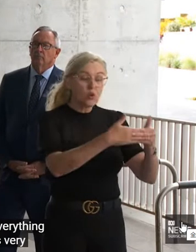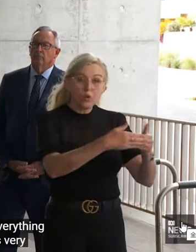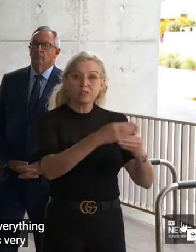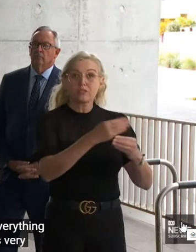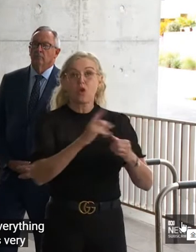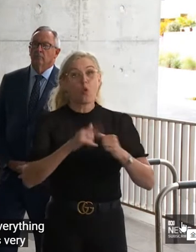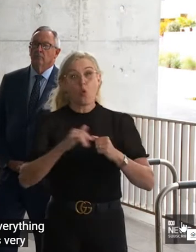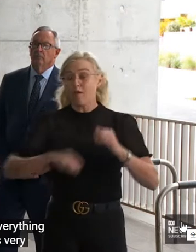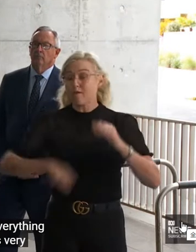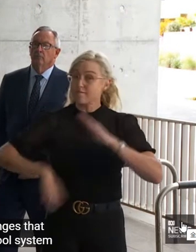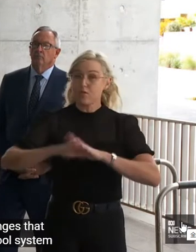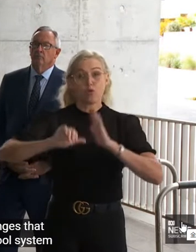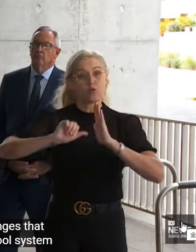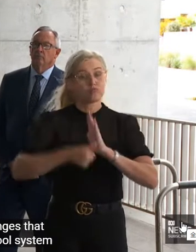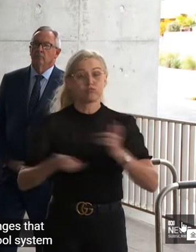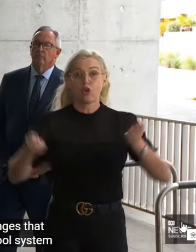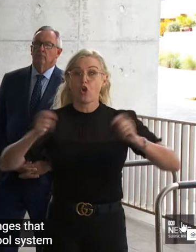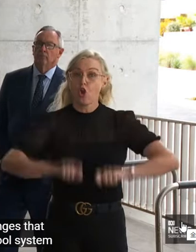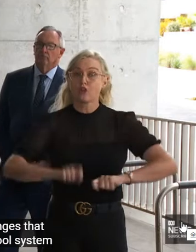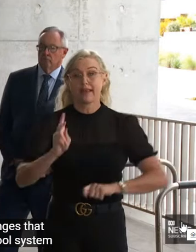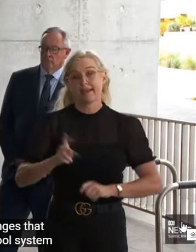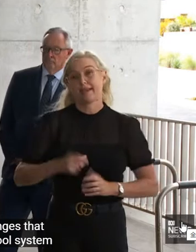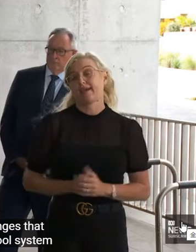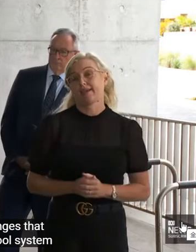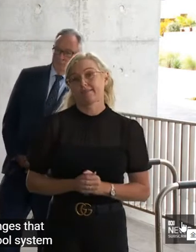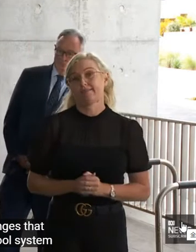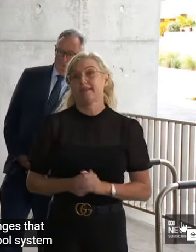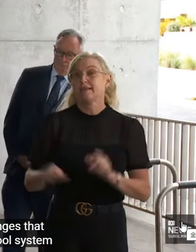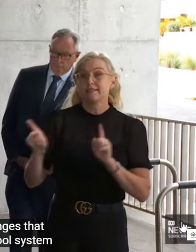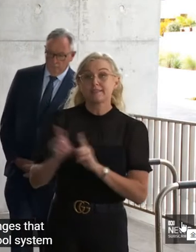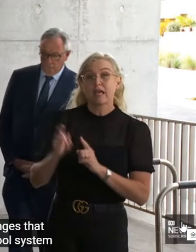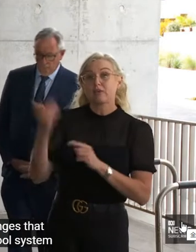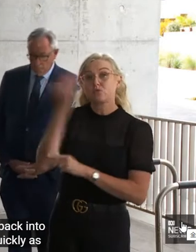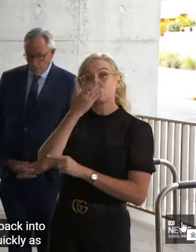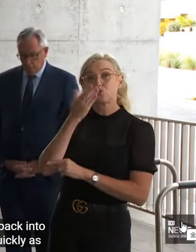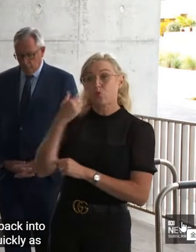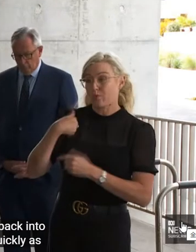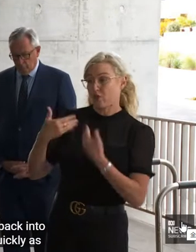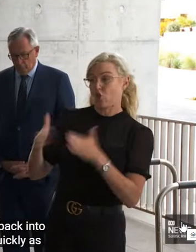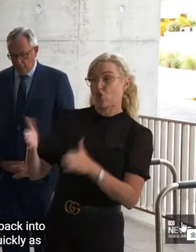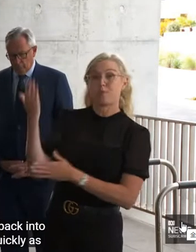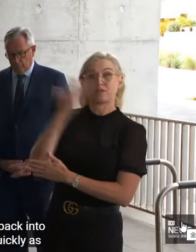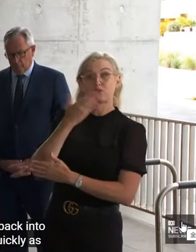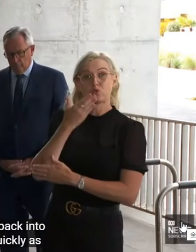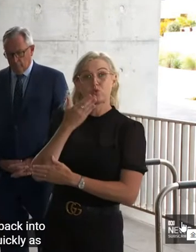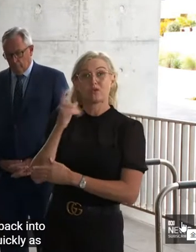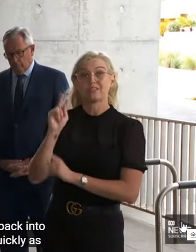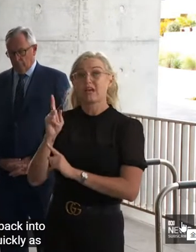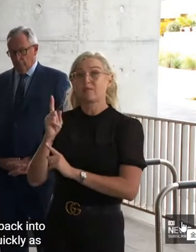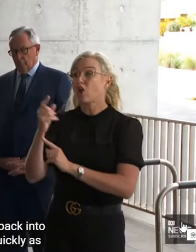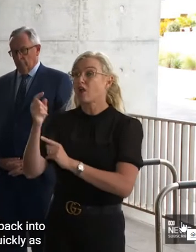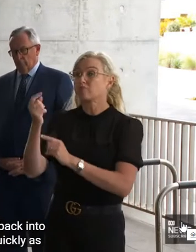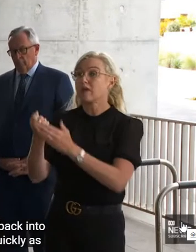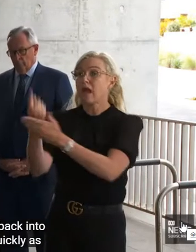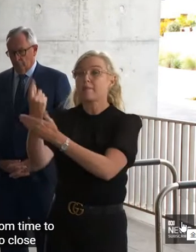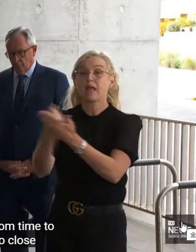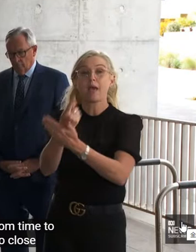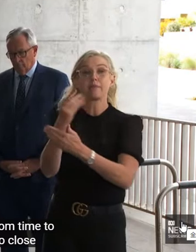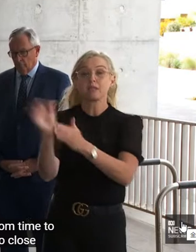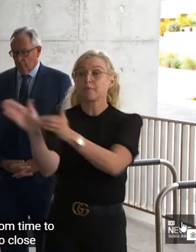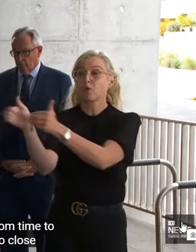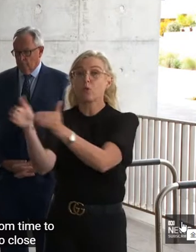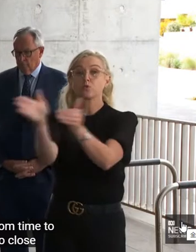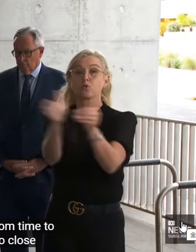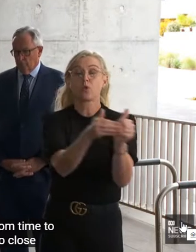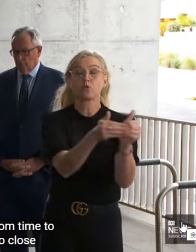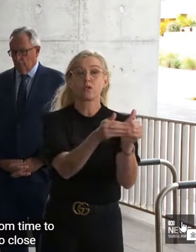kids back into the classroom as quickly as possible. That meant from time to time, schools had to close. That was a challenge and difficult, but